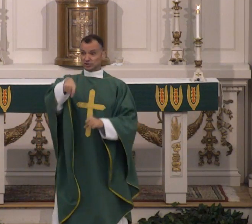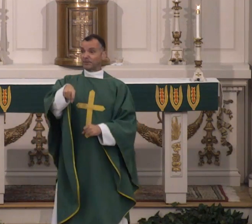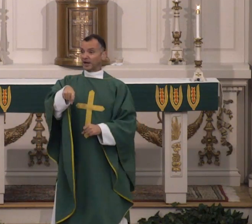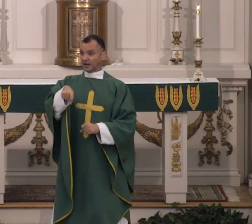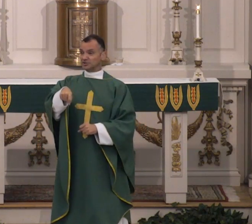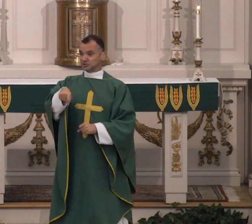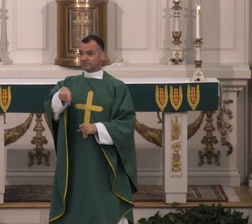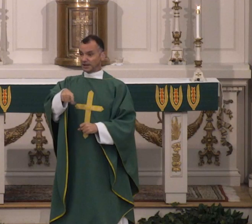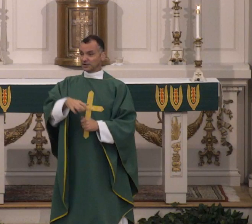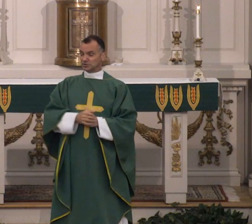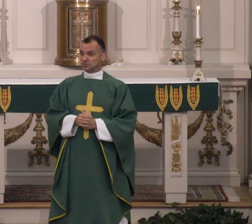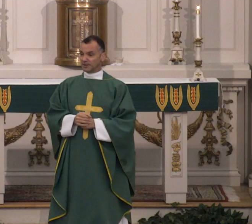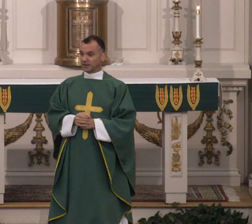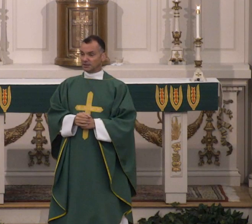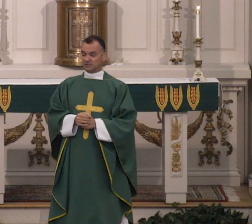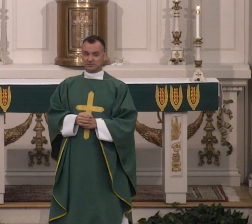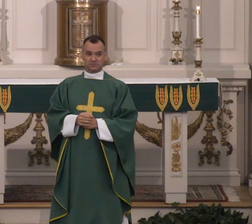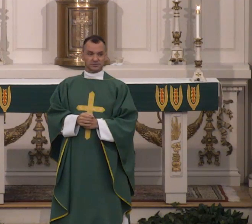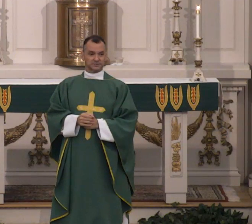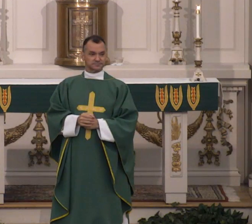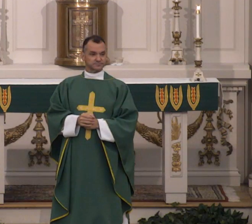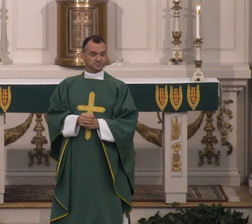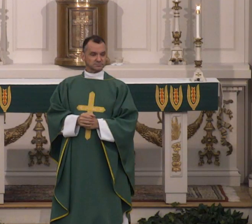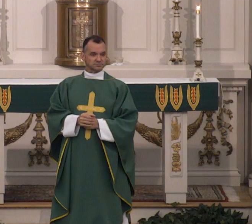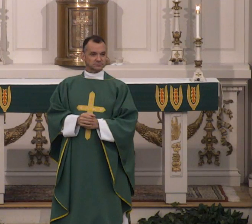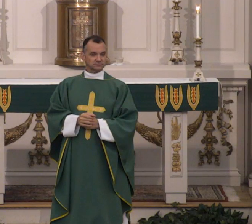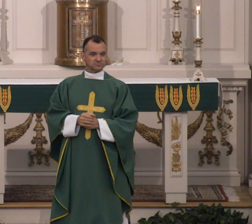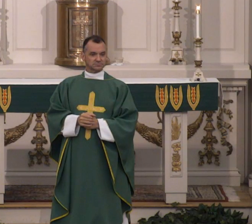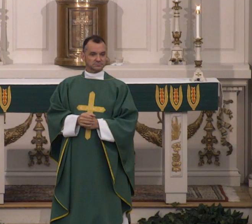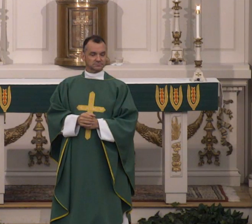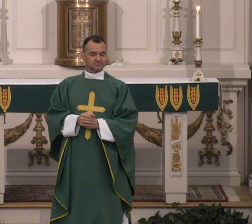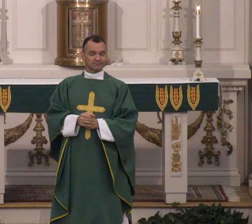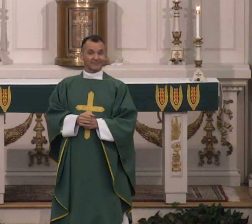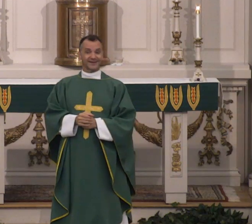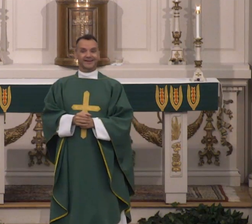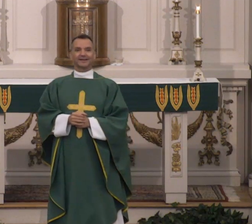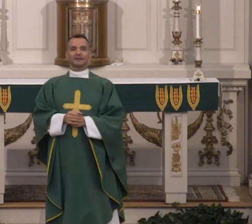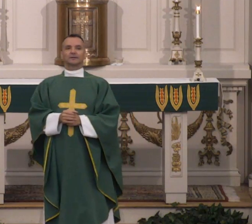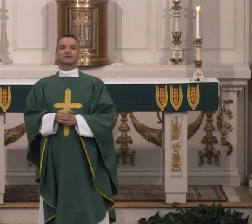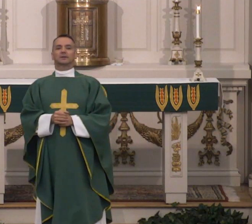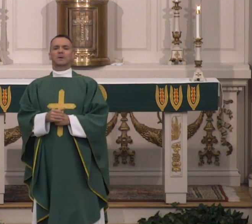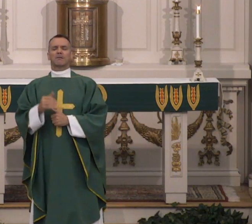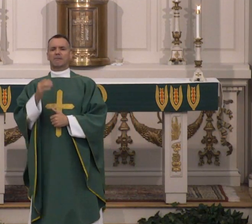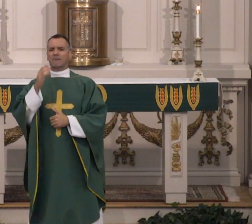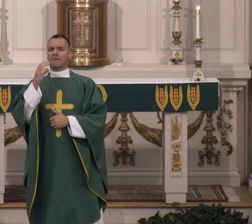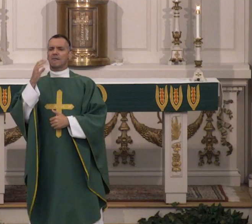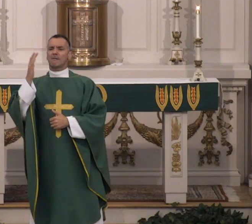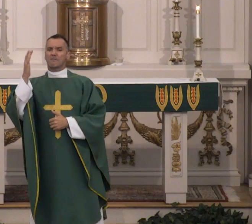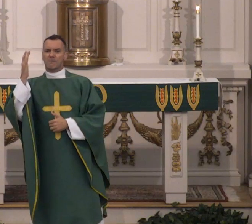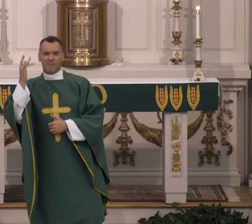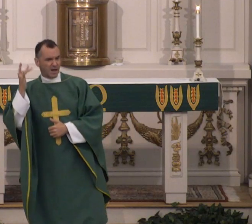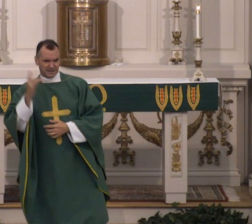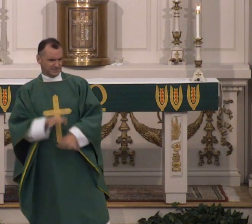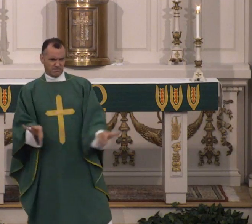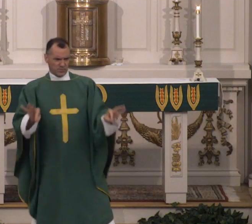is so important, and it's so important for us to show humility to receive that peace.